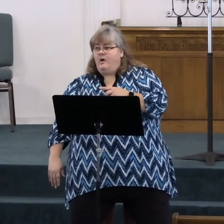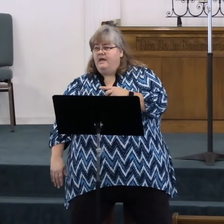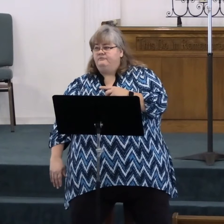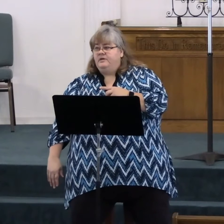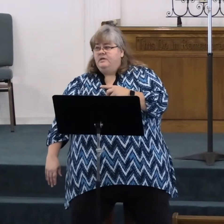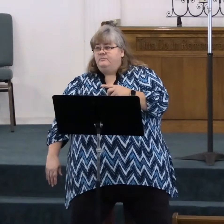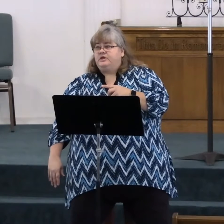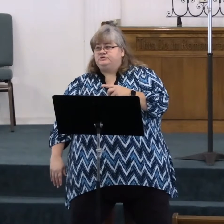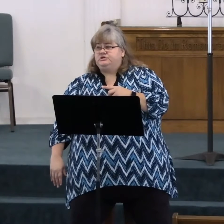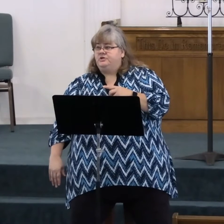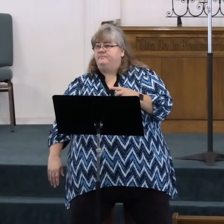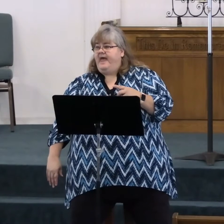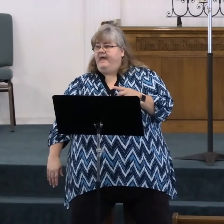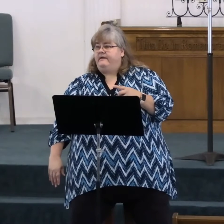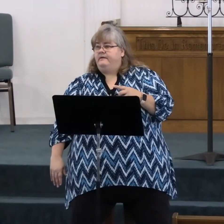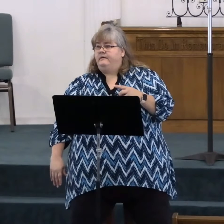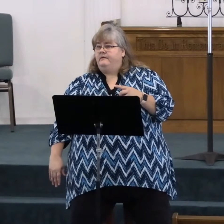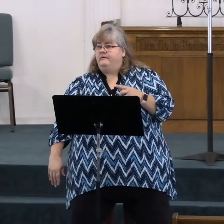wife because she looked back.